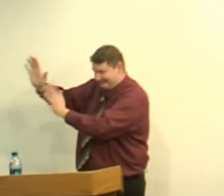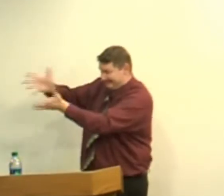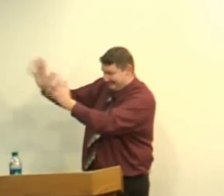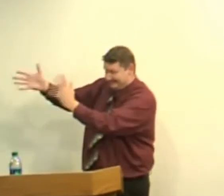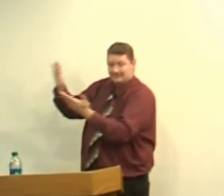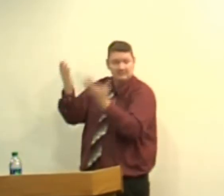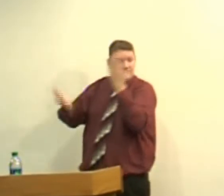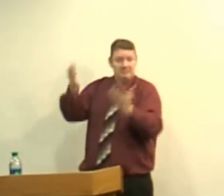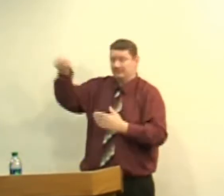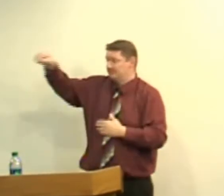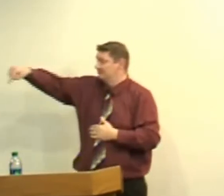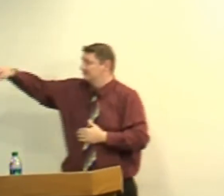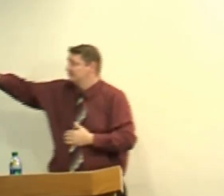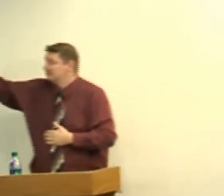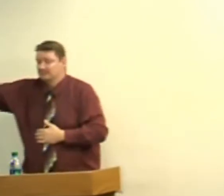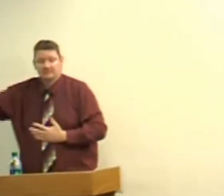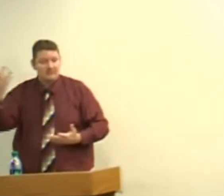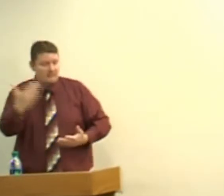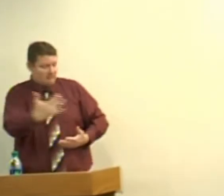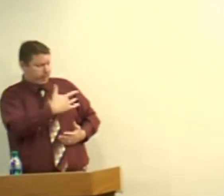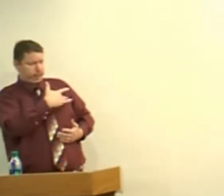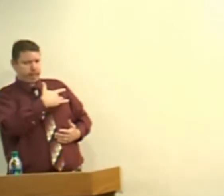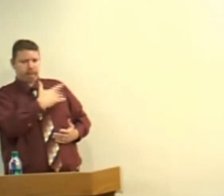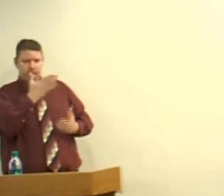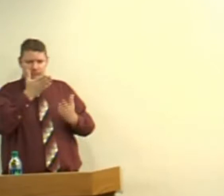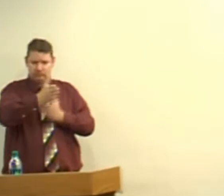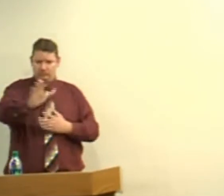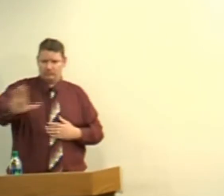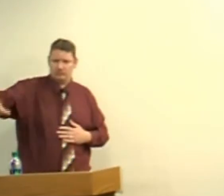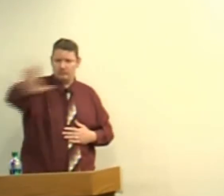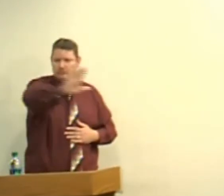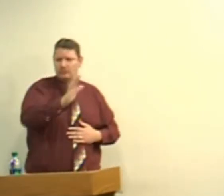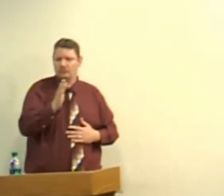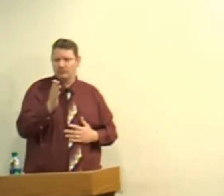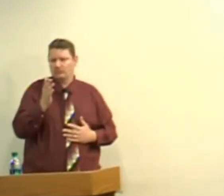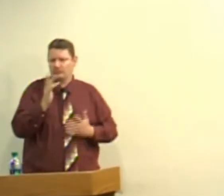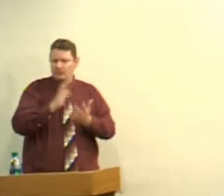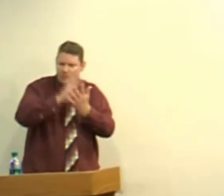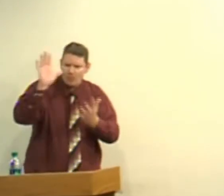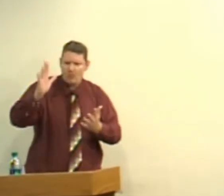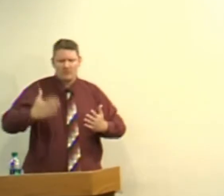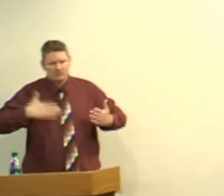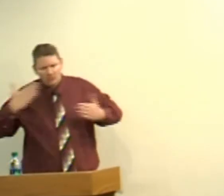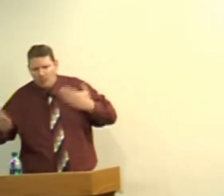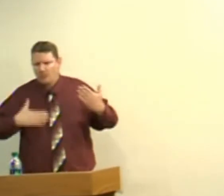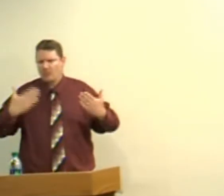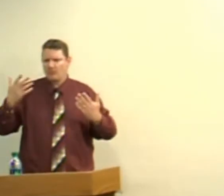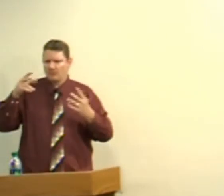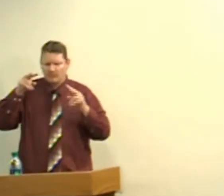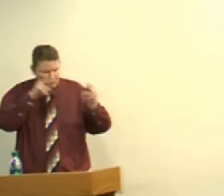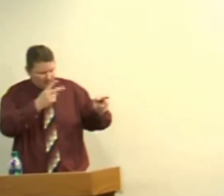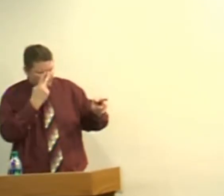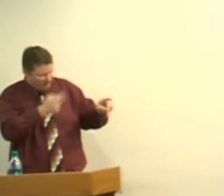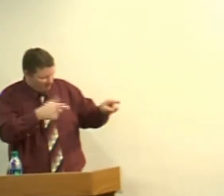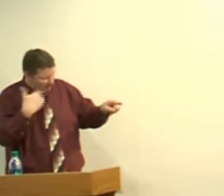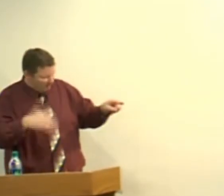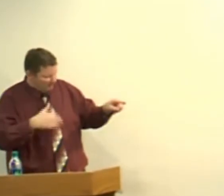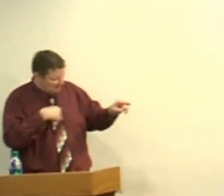We don't pay them back in time. Because what is going to happen to them, perhaps we may touch a heart. Perhaps they too will know the